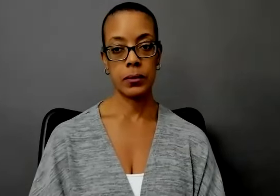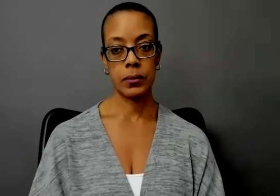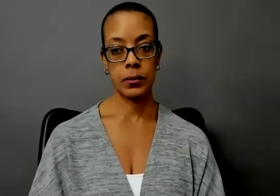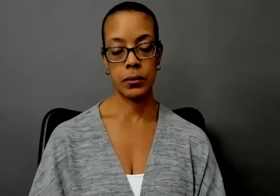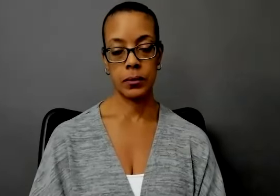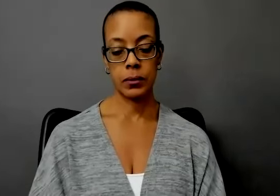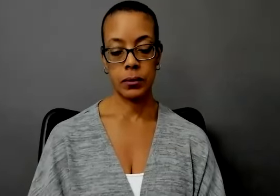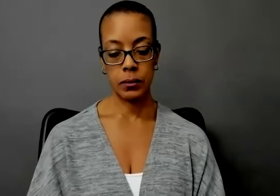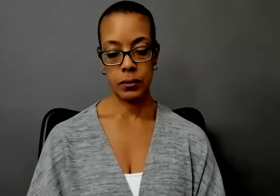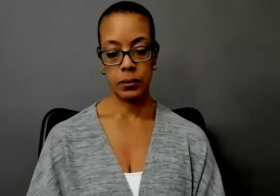Thank you, Carrie.